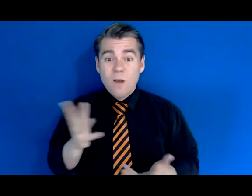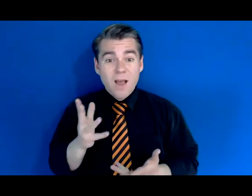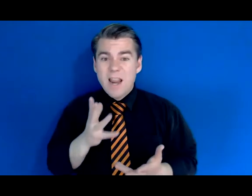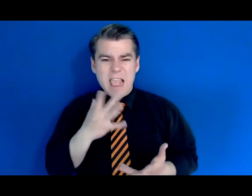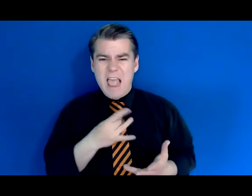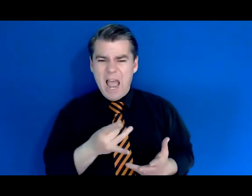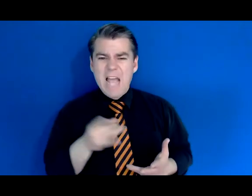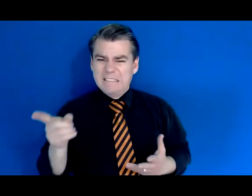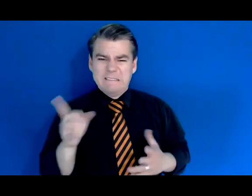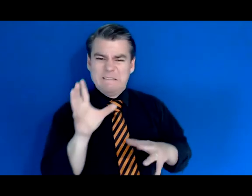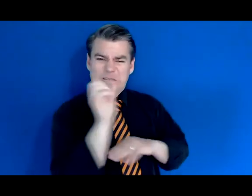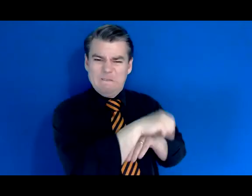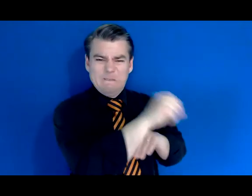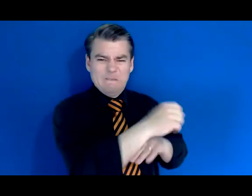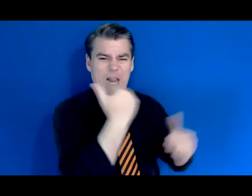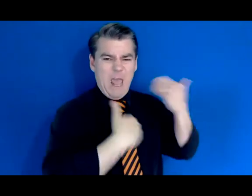words, it loves to eat Candida.